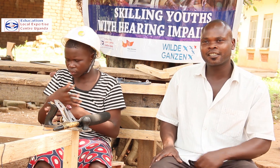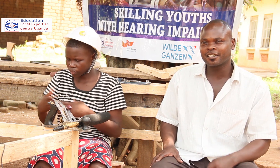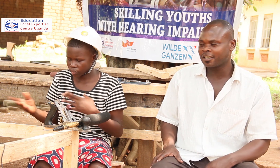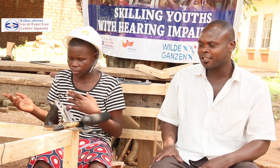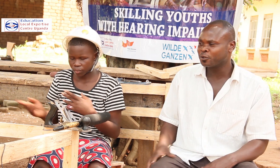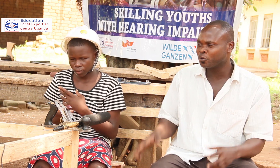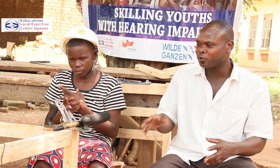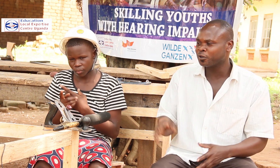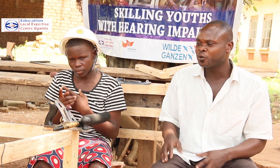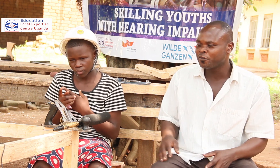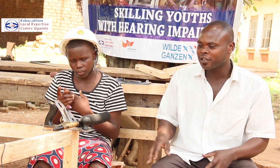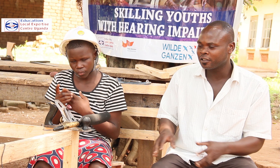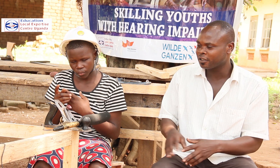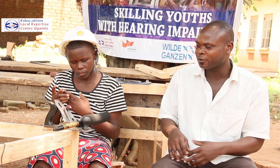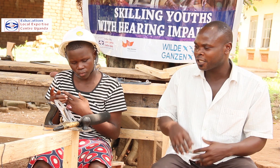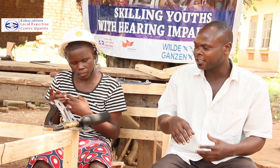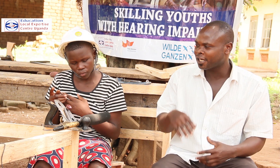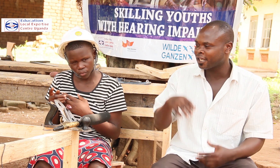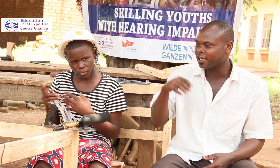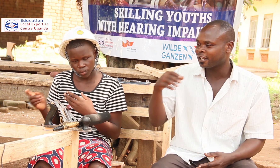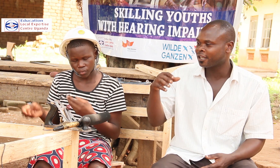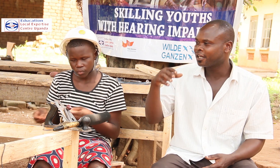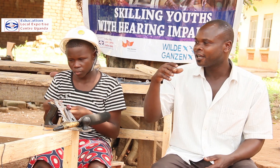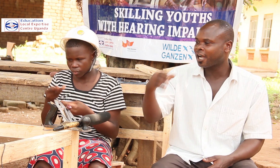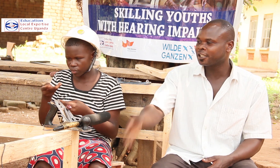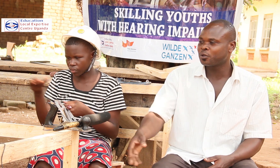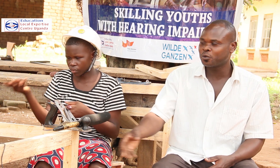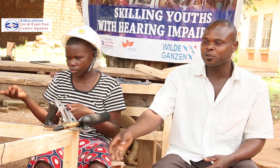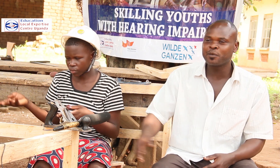things. You even things like